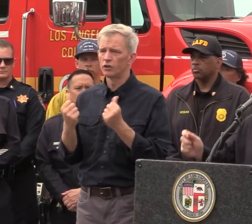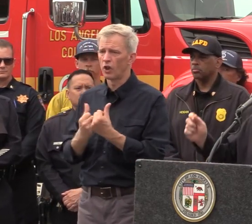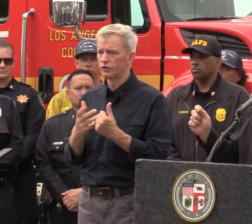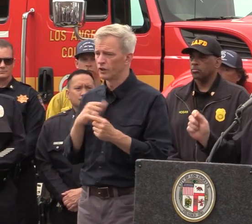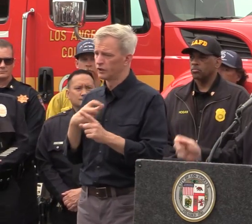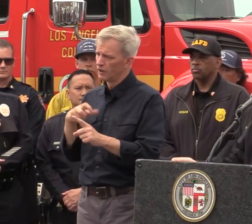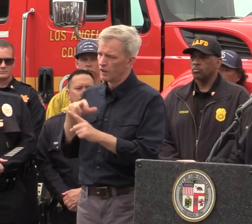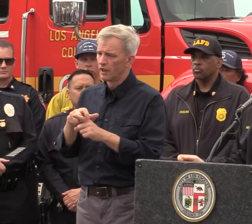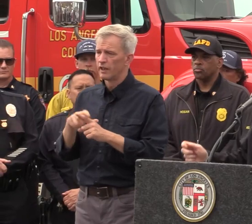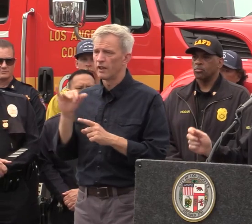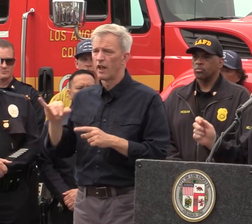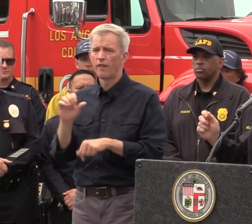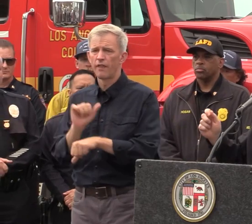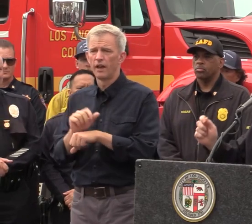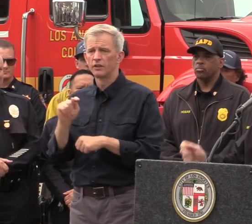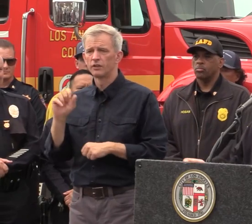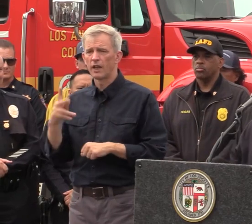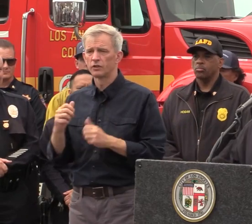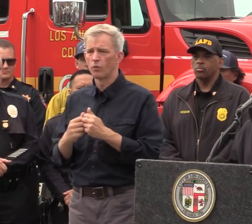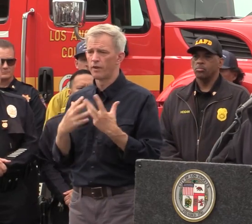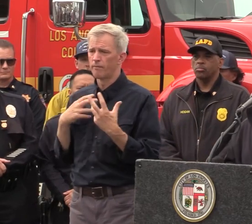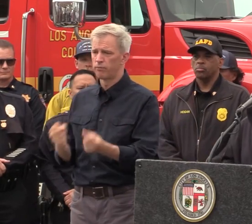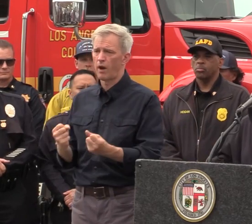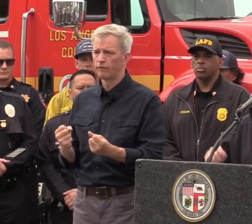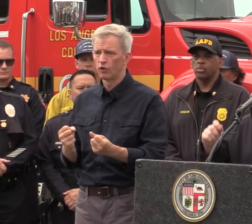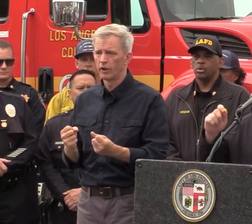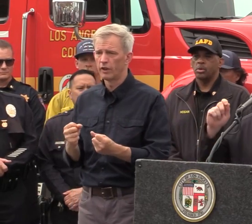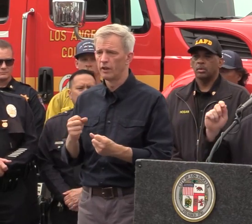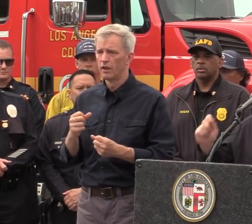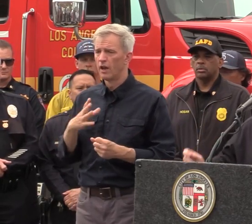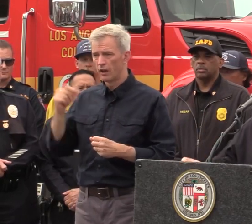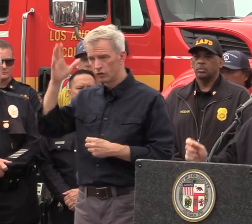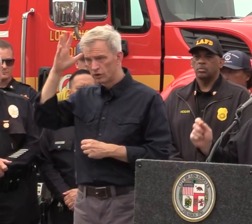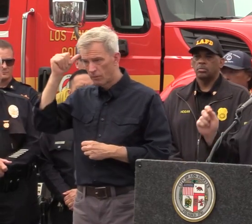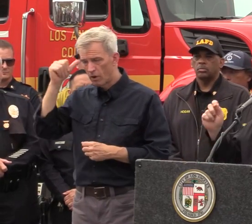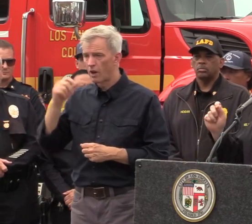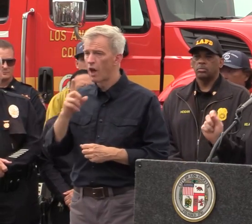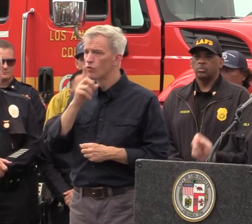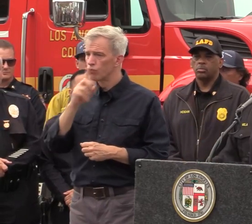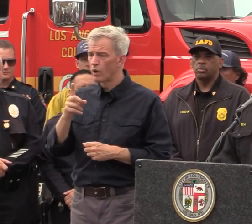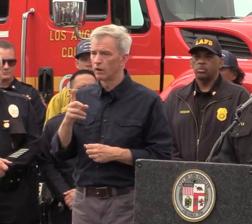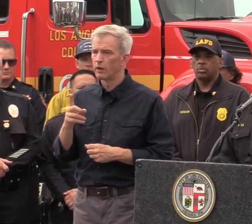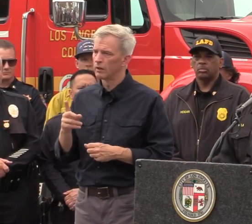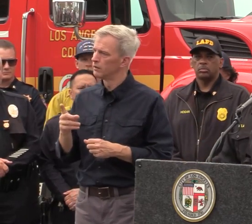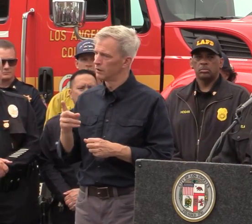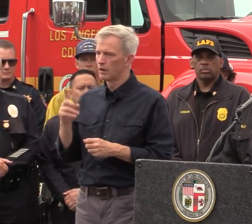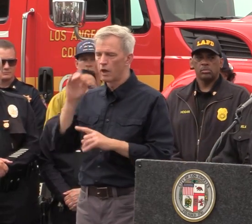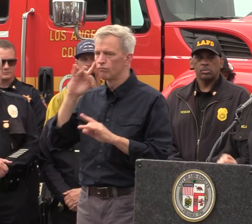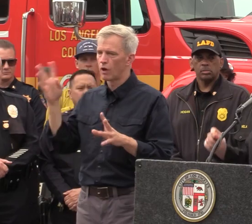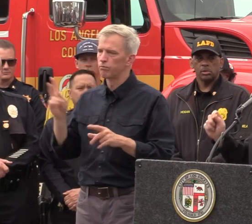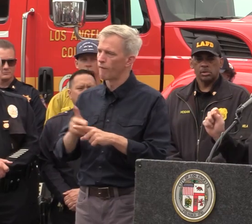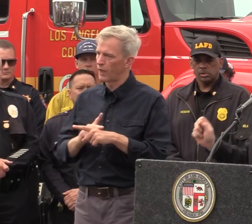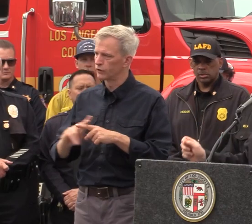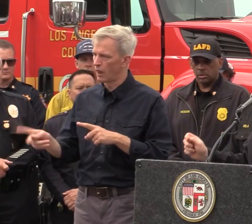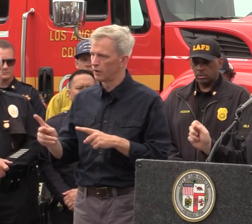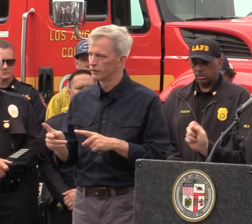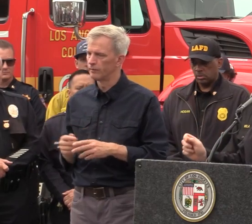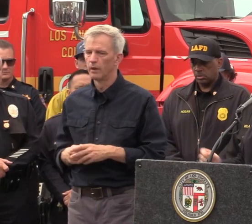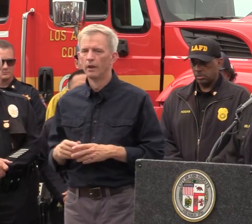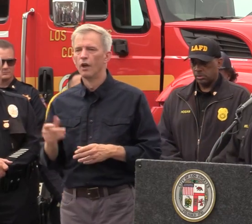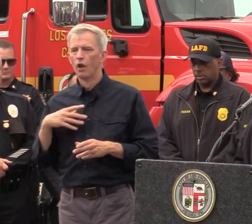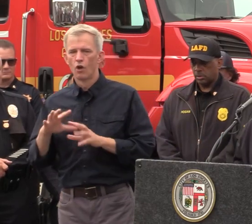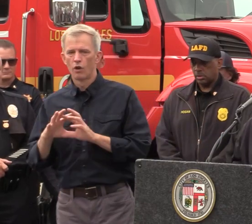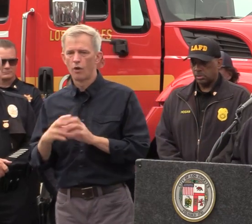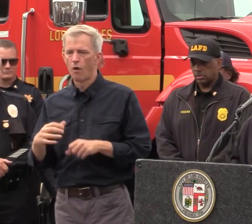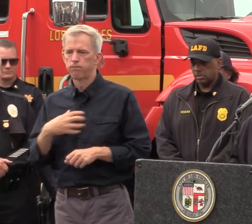task with bravery and with steely determination and with remarkable professionalism. And they have responded